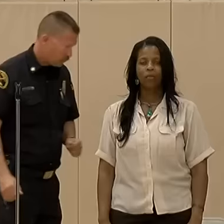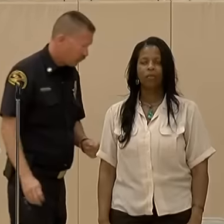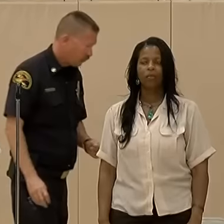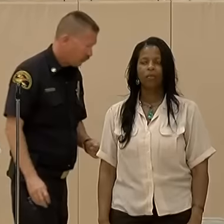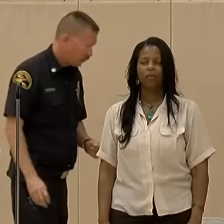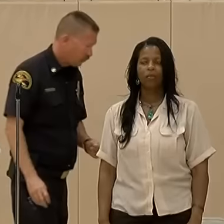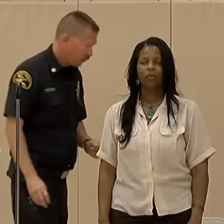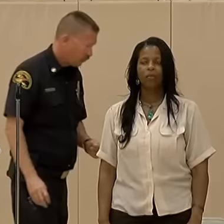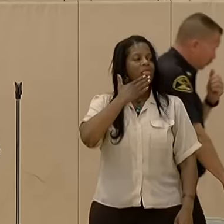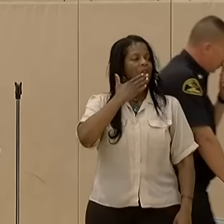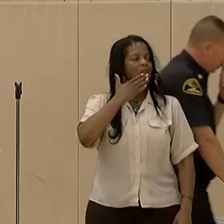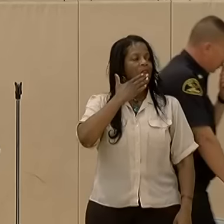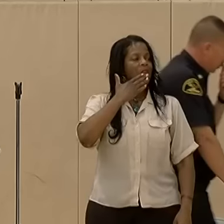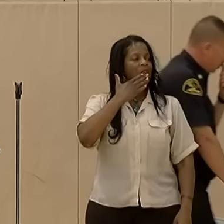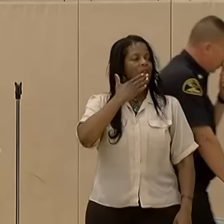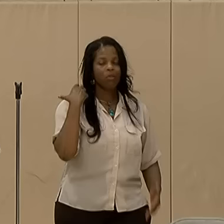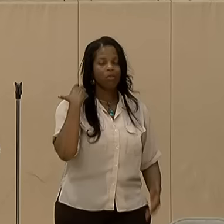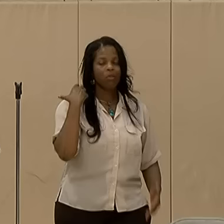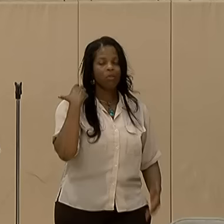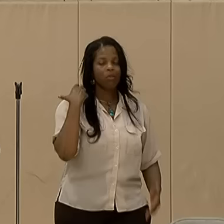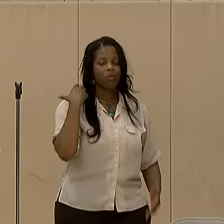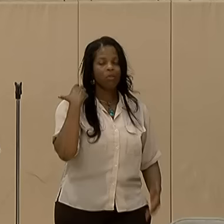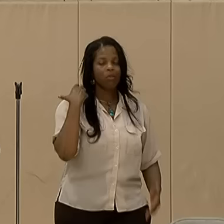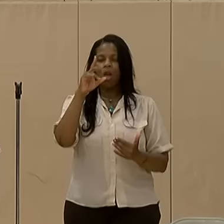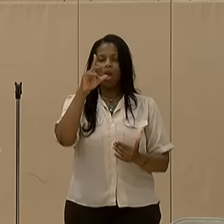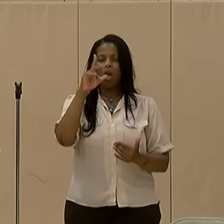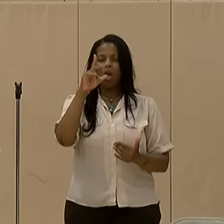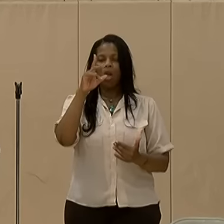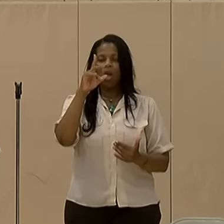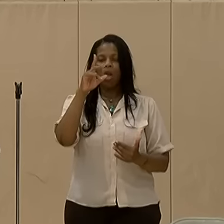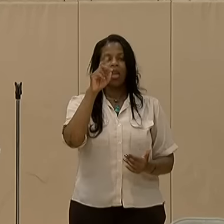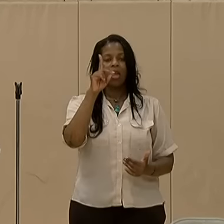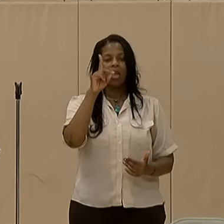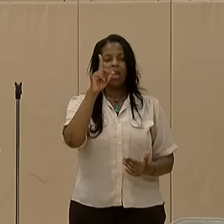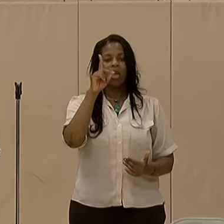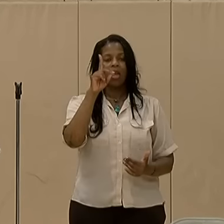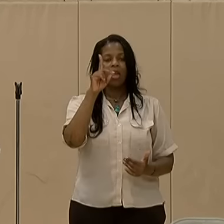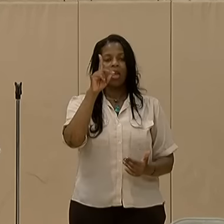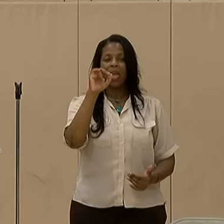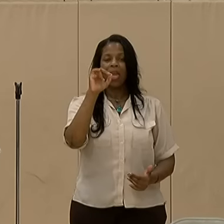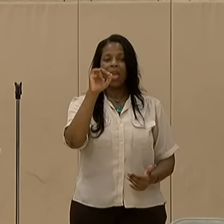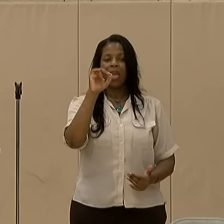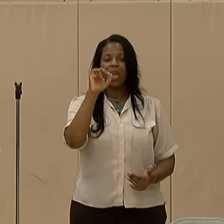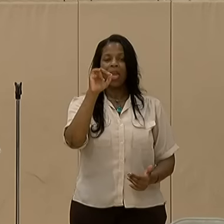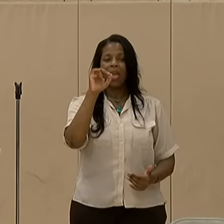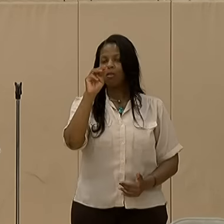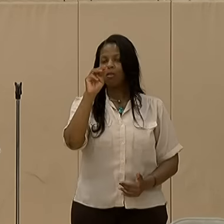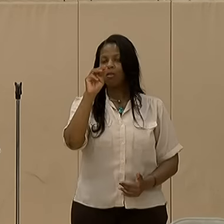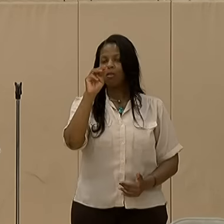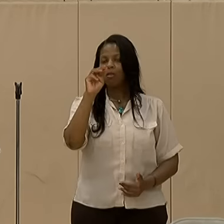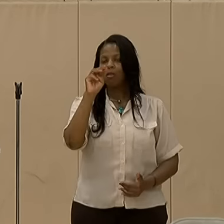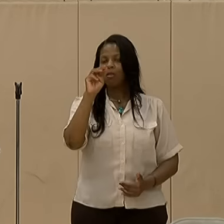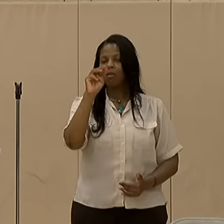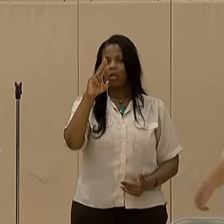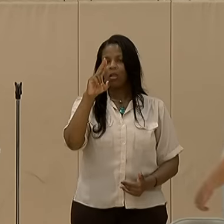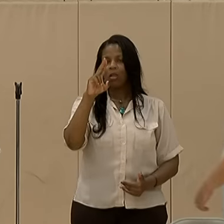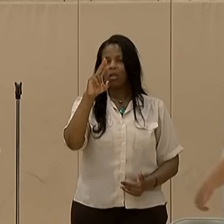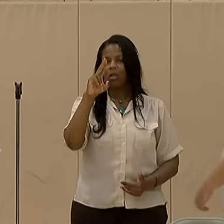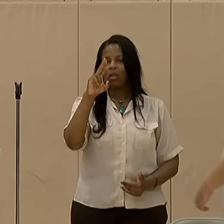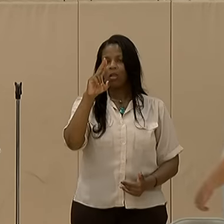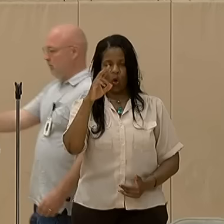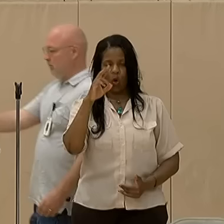Thank you, Chief. And now I'd like to bring up Kevin McCumber from Cal Water to make some comments about the water situation.